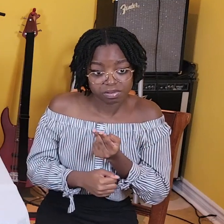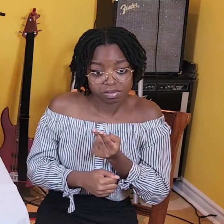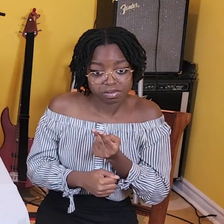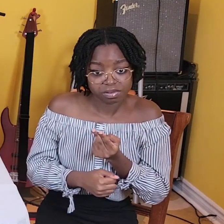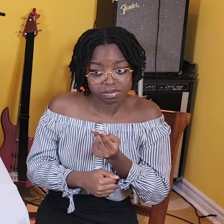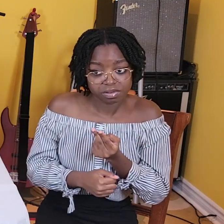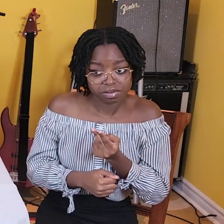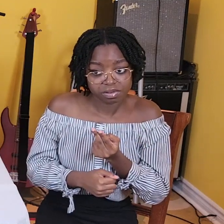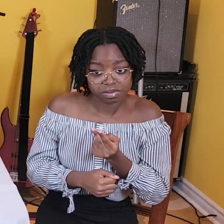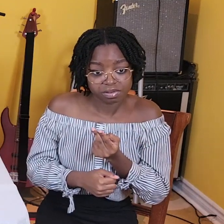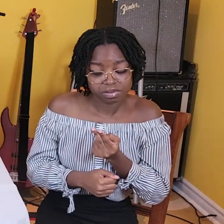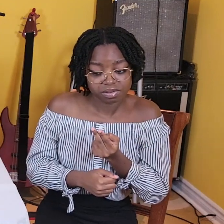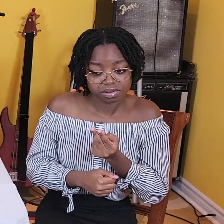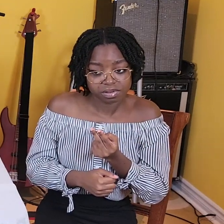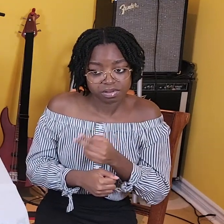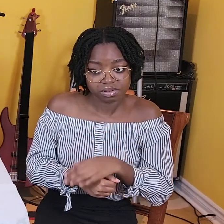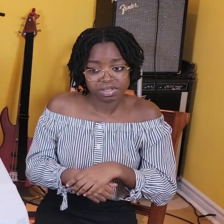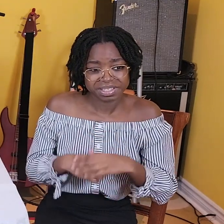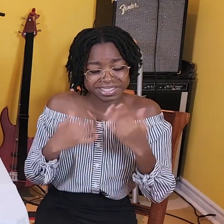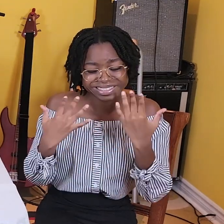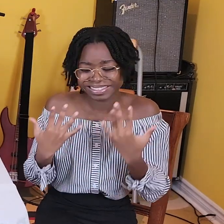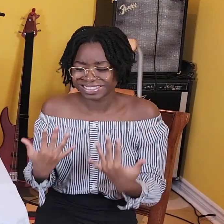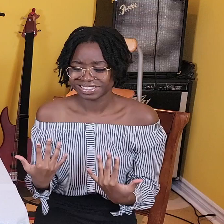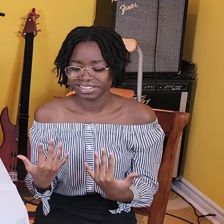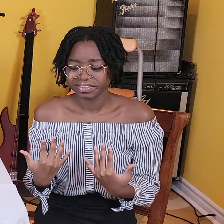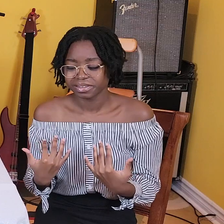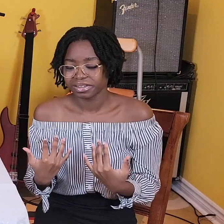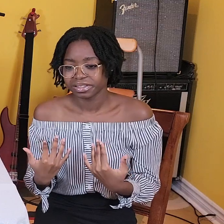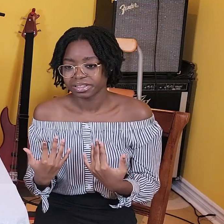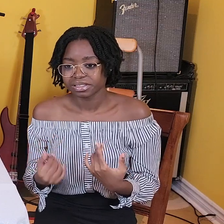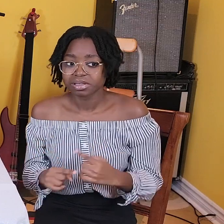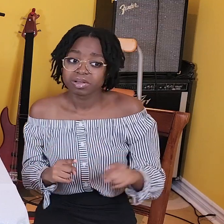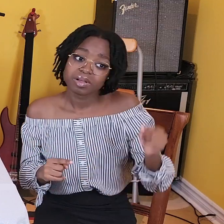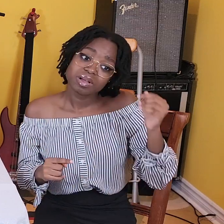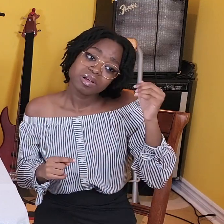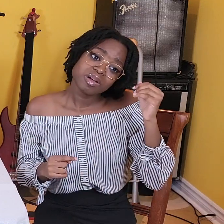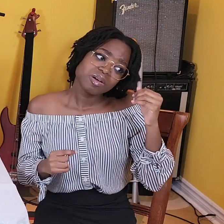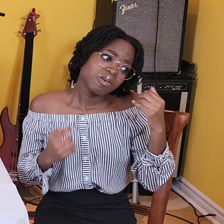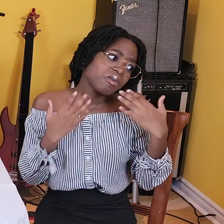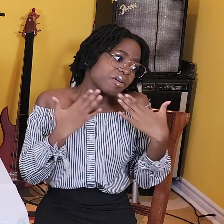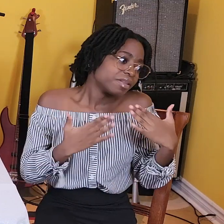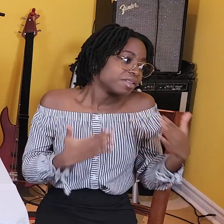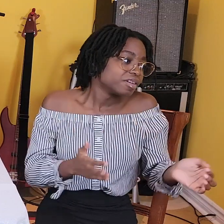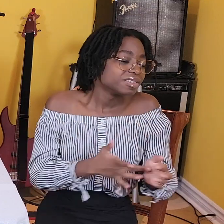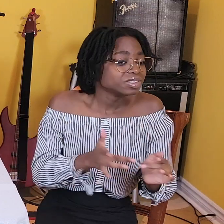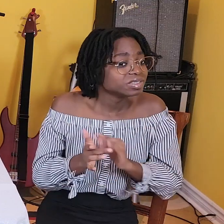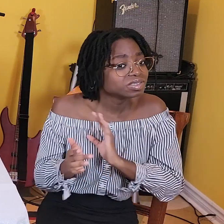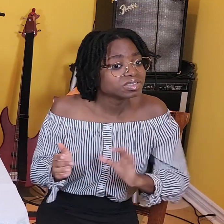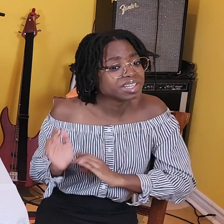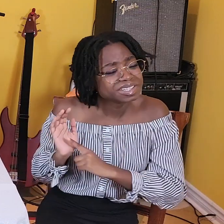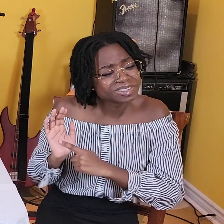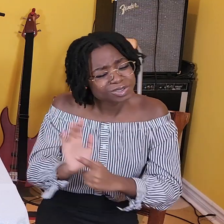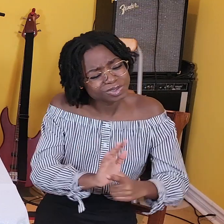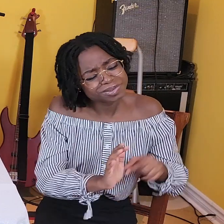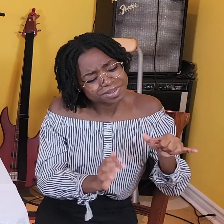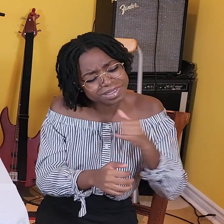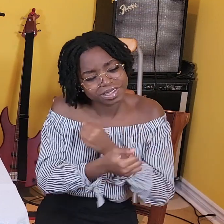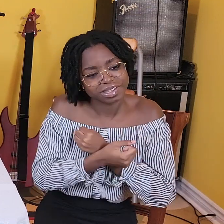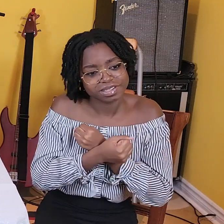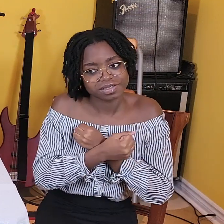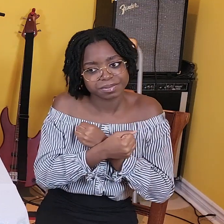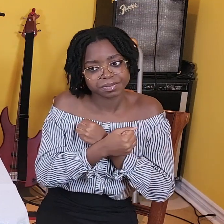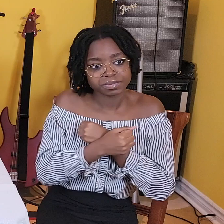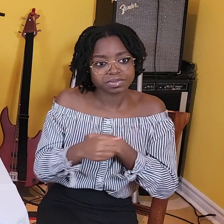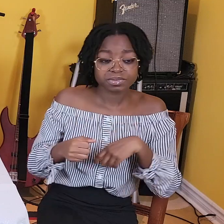How sad it is. But we're grateful that Jesus Christ displayed, showed us that love. And in our day-to-day, as